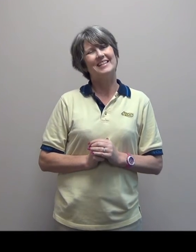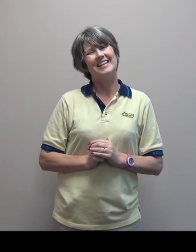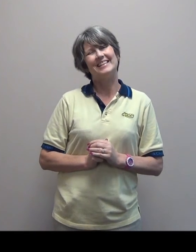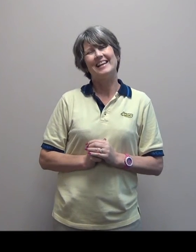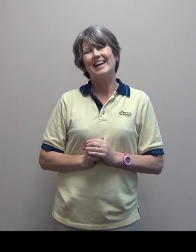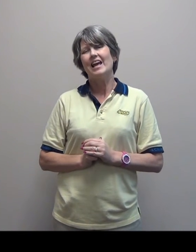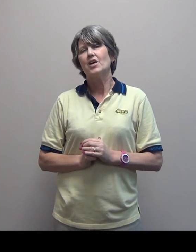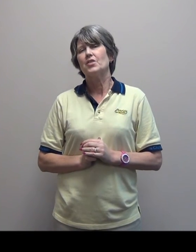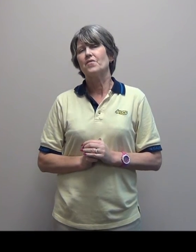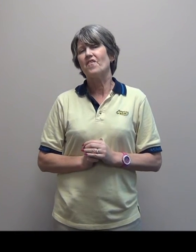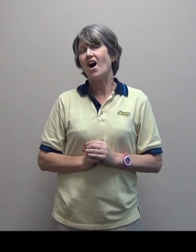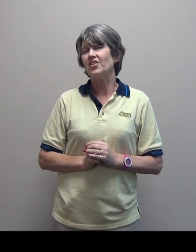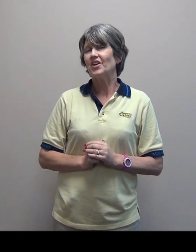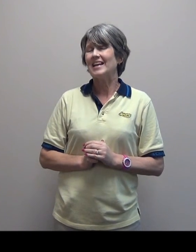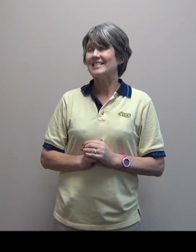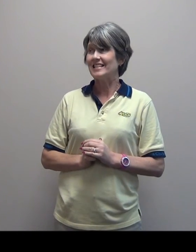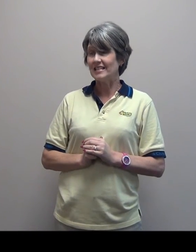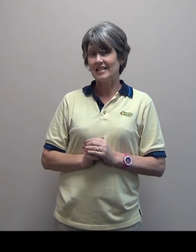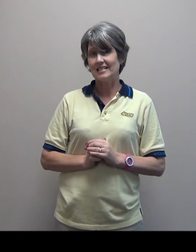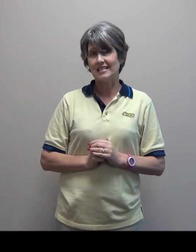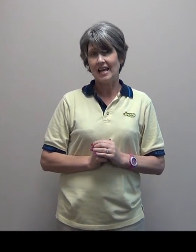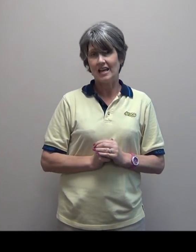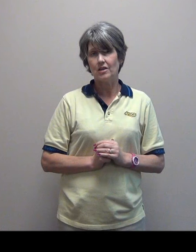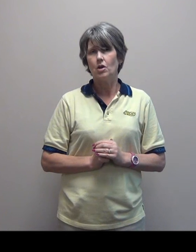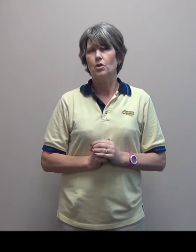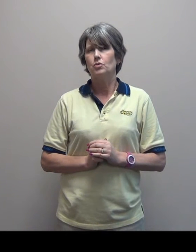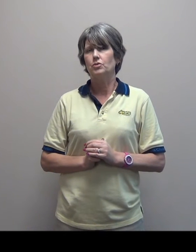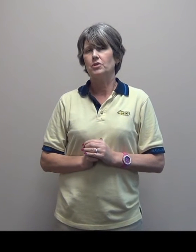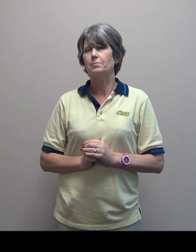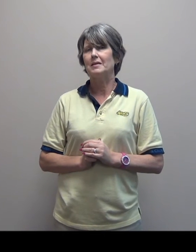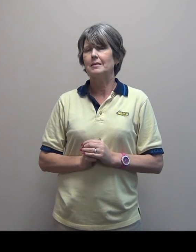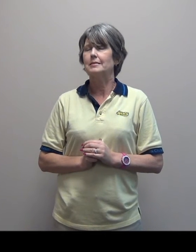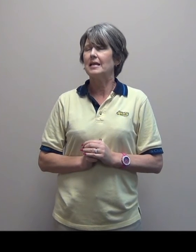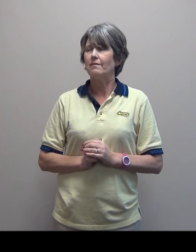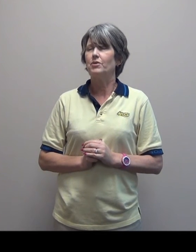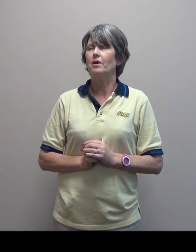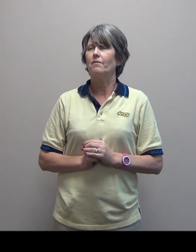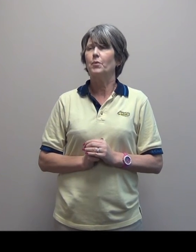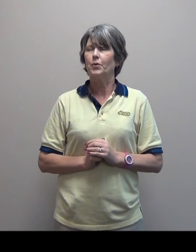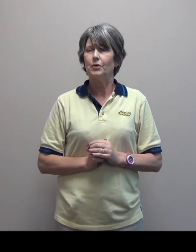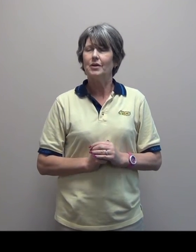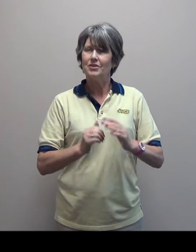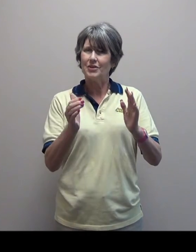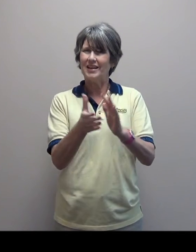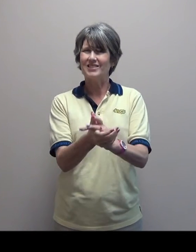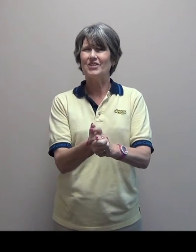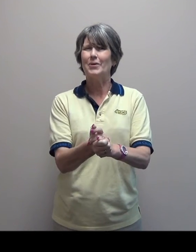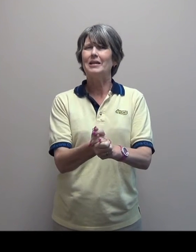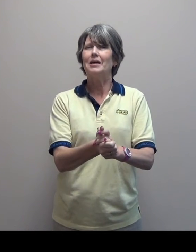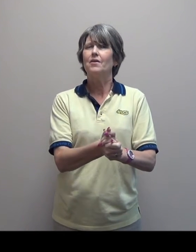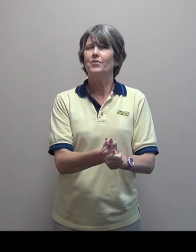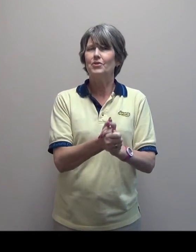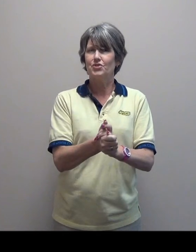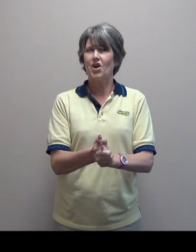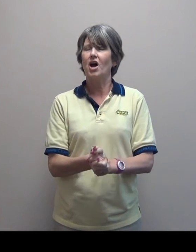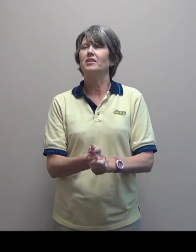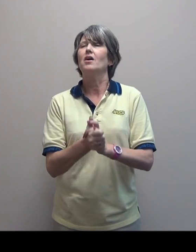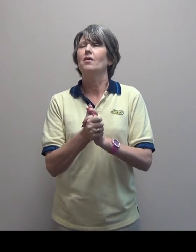4:14. The Father has sent His Son to be the Savior of the world. So let's do it. 1